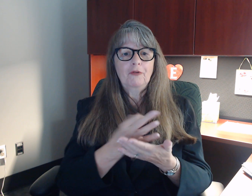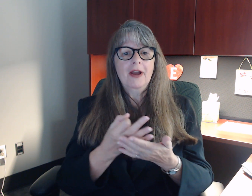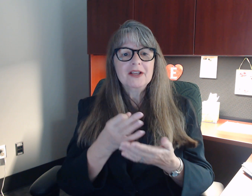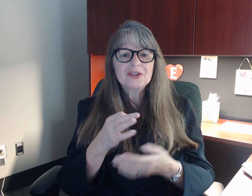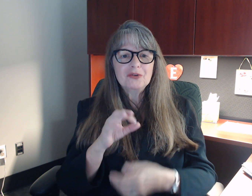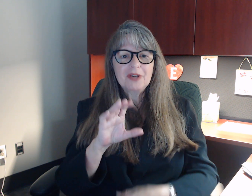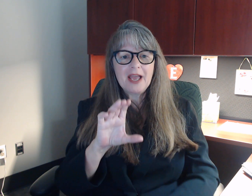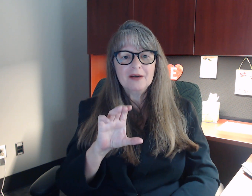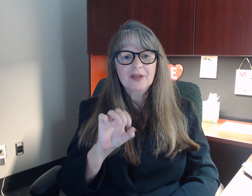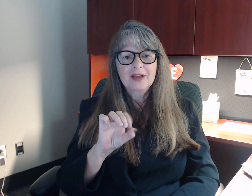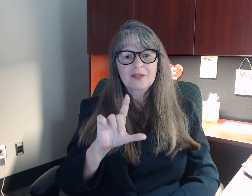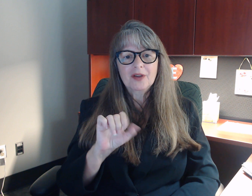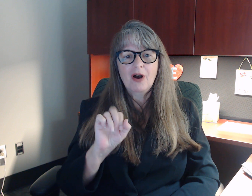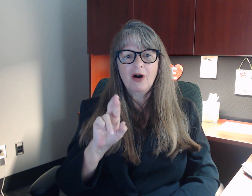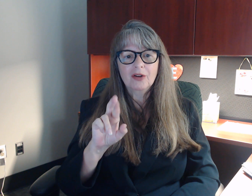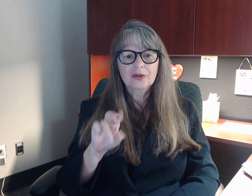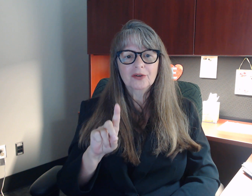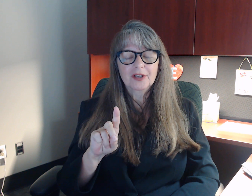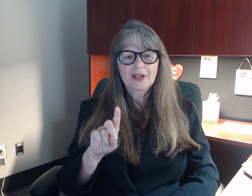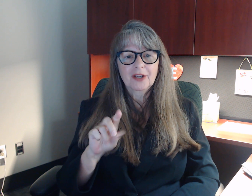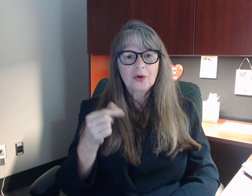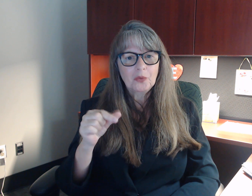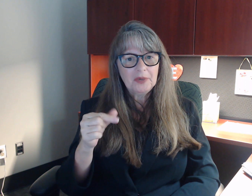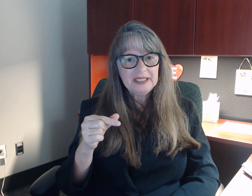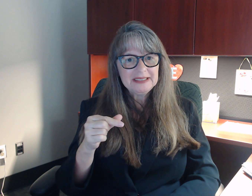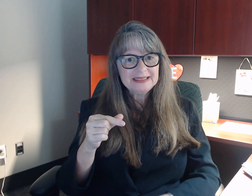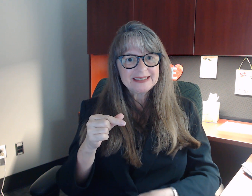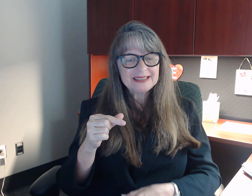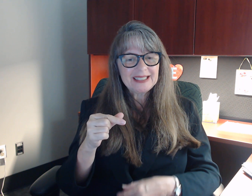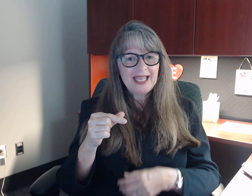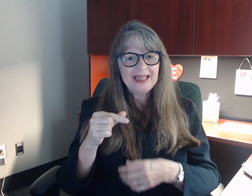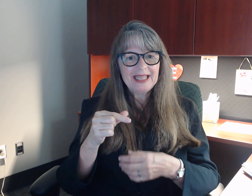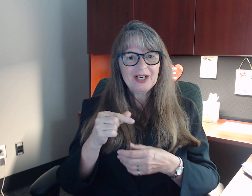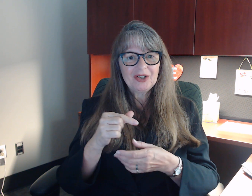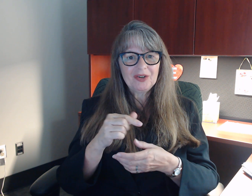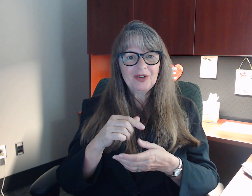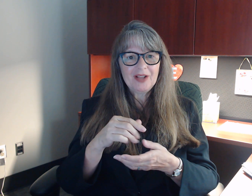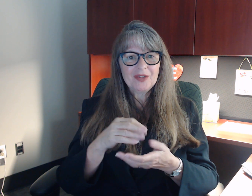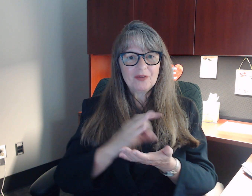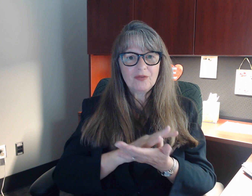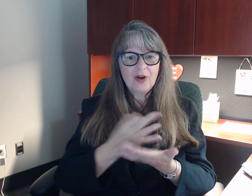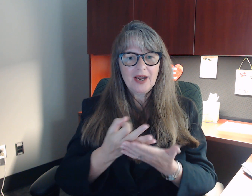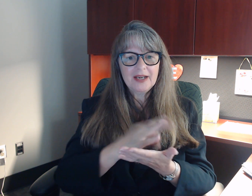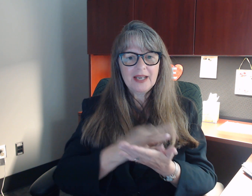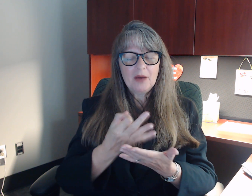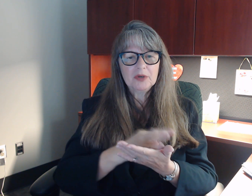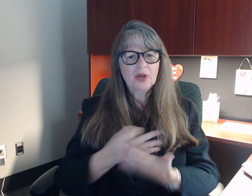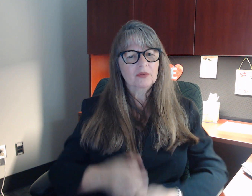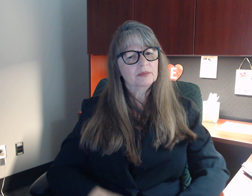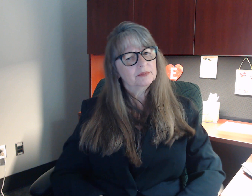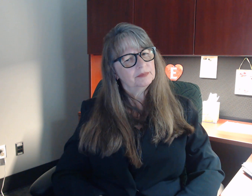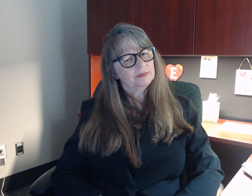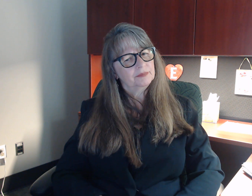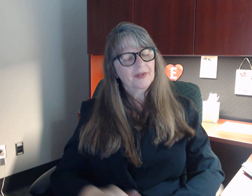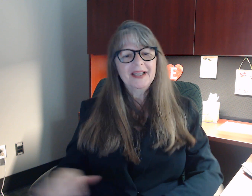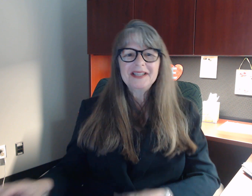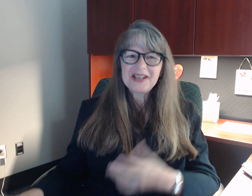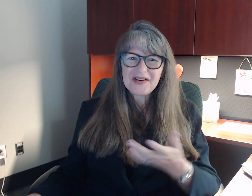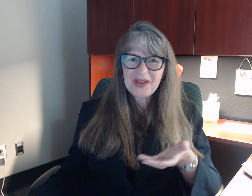So you would have the collard greens, and they're fried, and I would go, that would